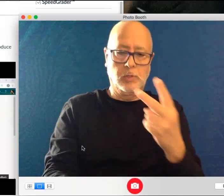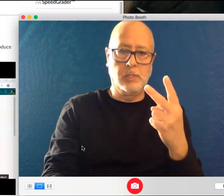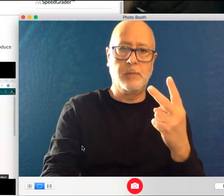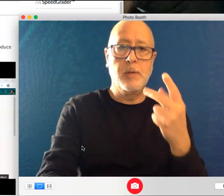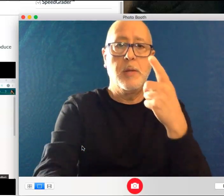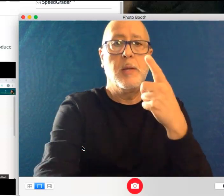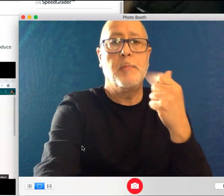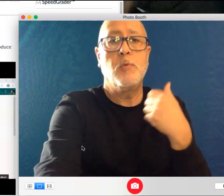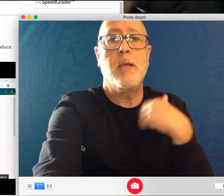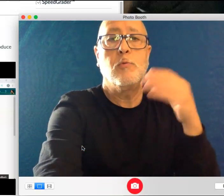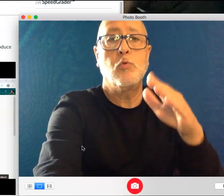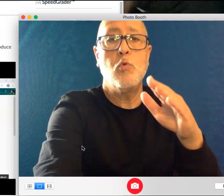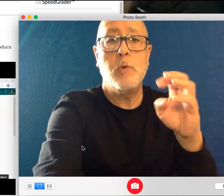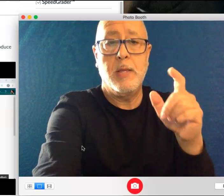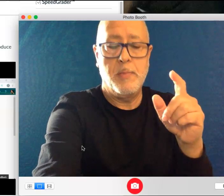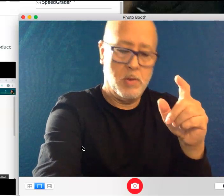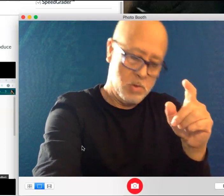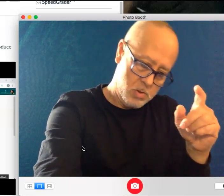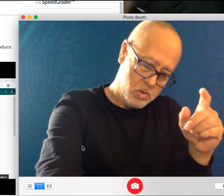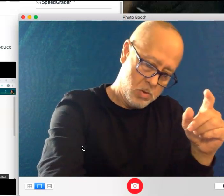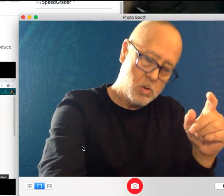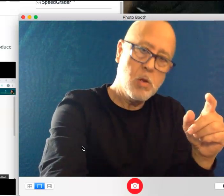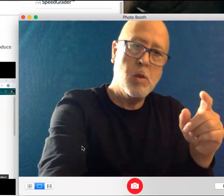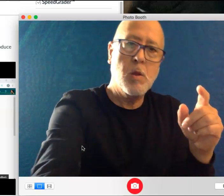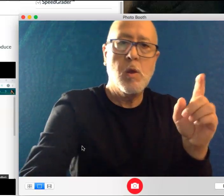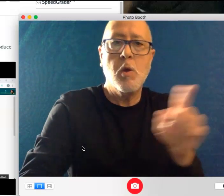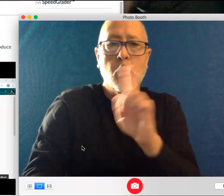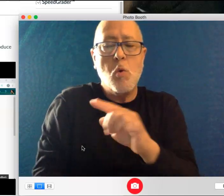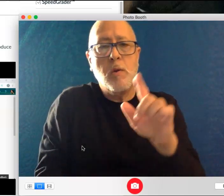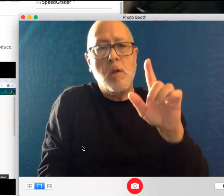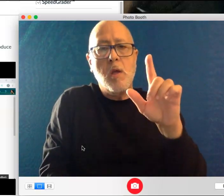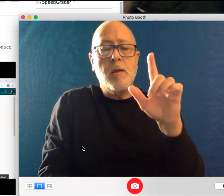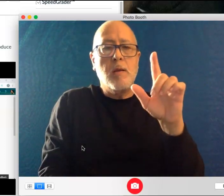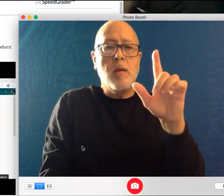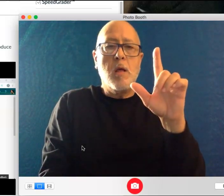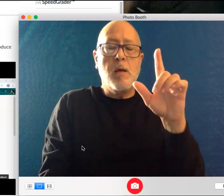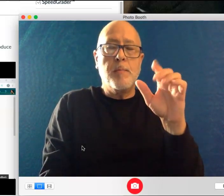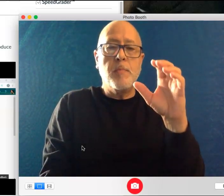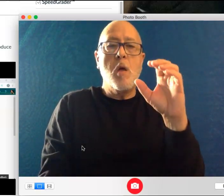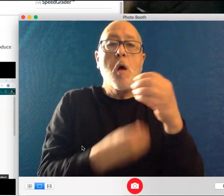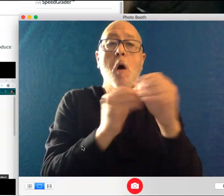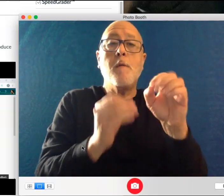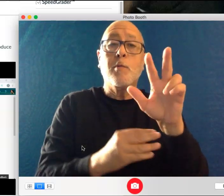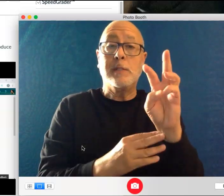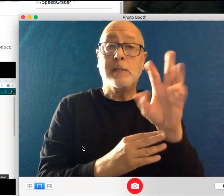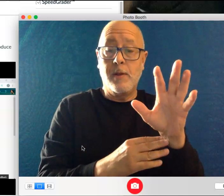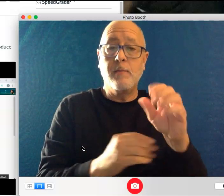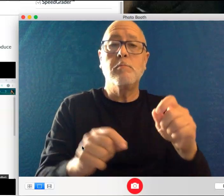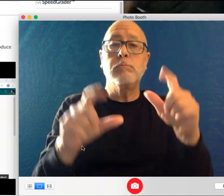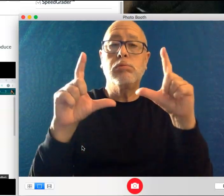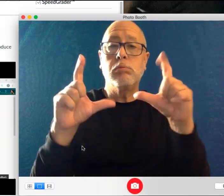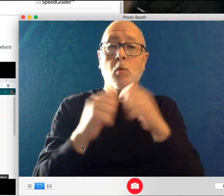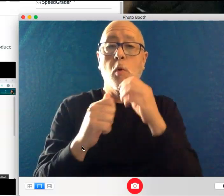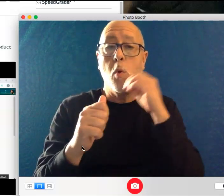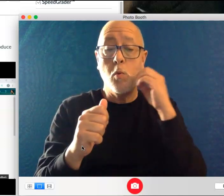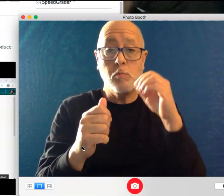Since we have our school emails, we're going to log on to Office 365, and it should come up with this. I'm already logged in with the home screen. And